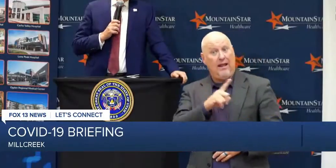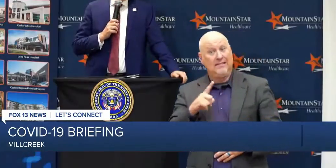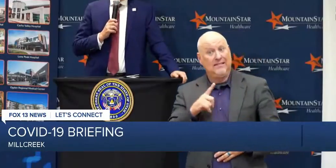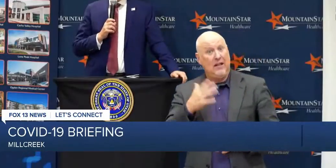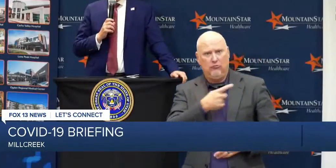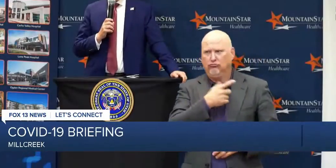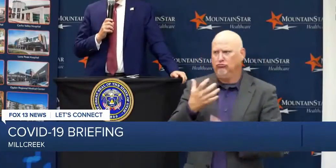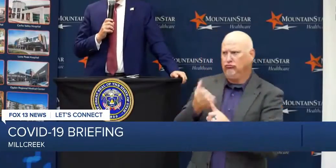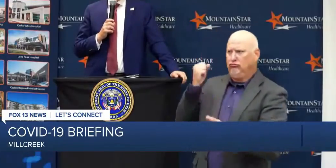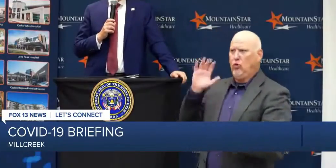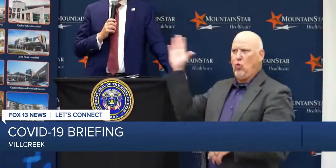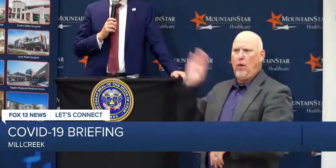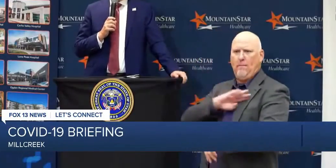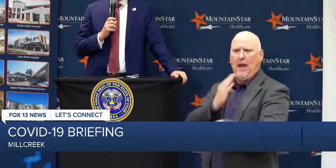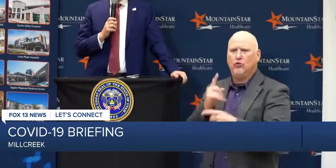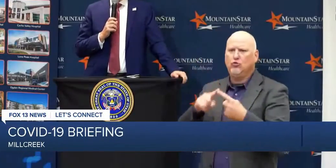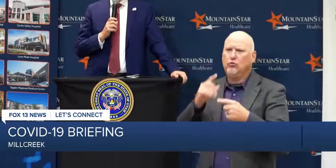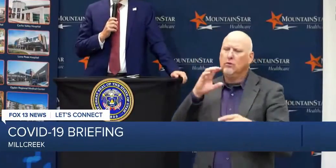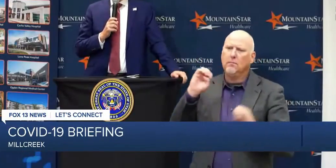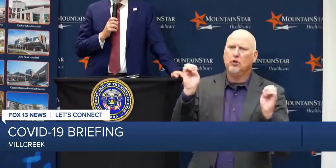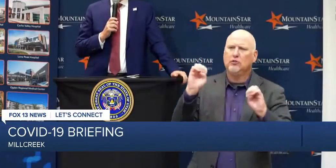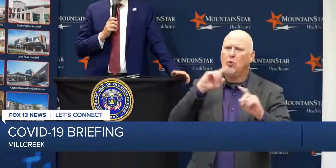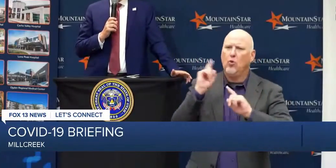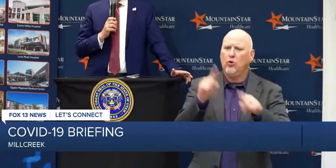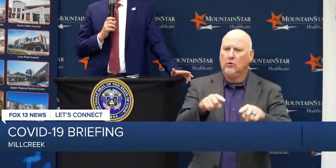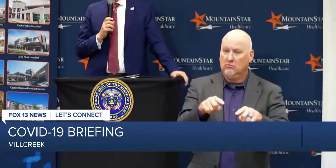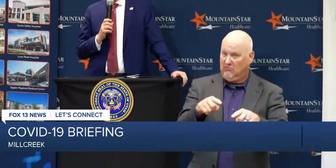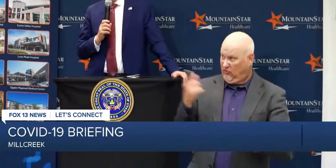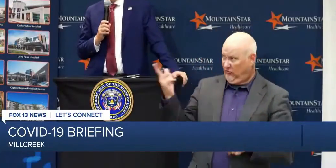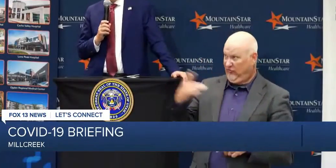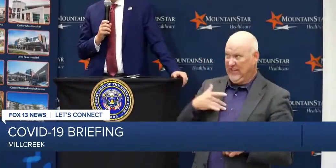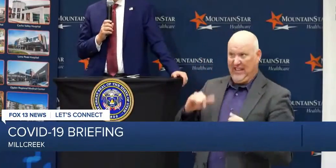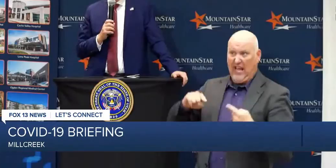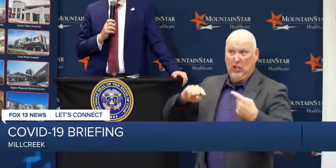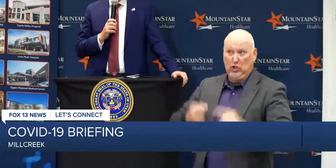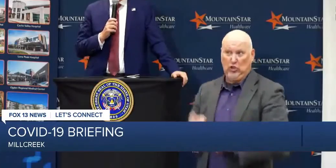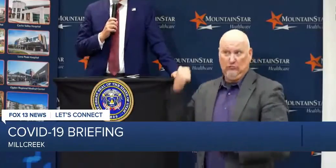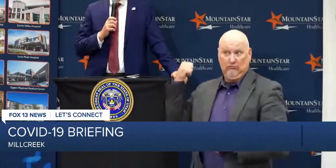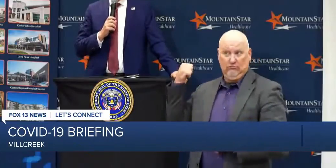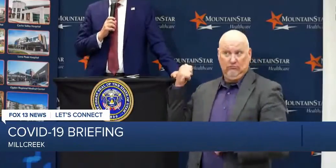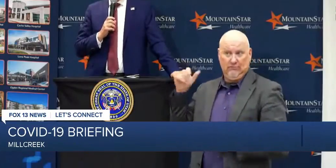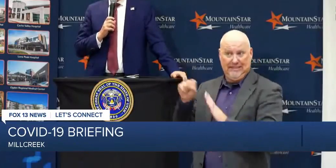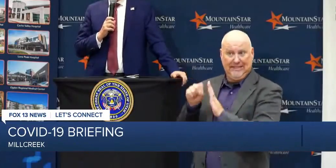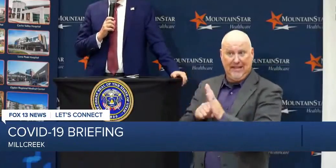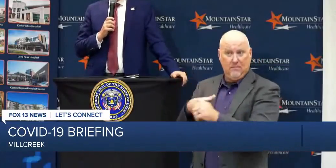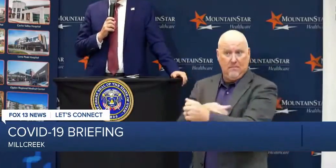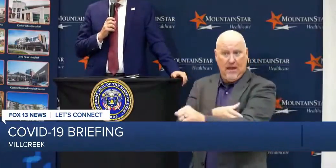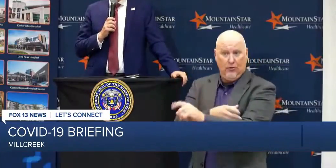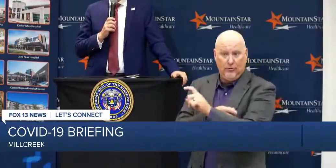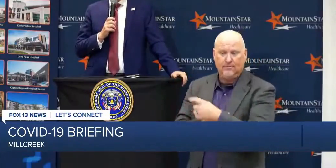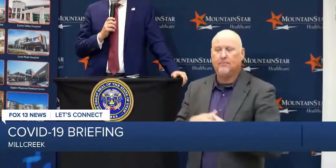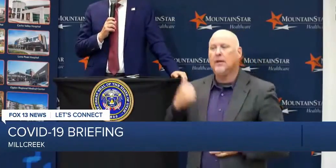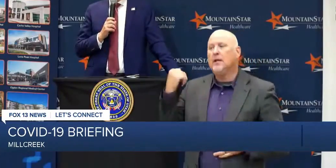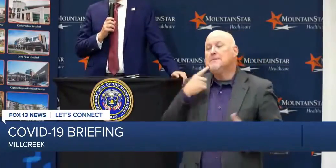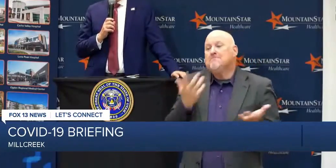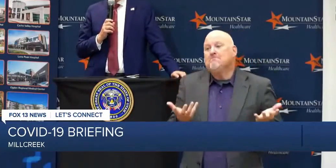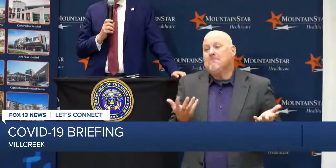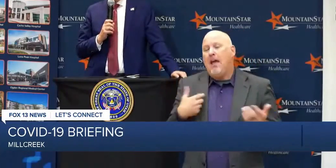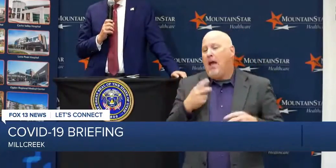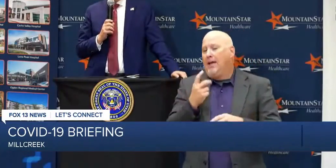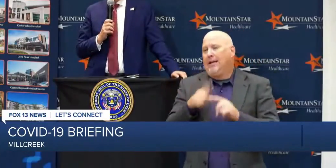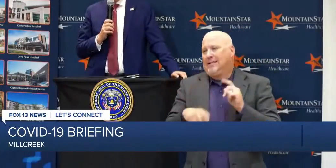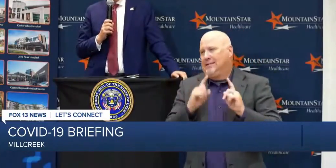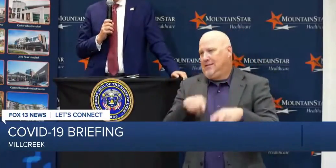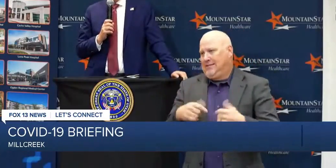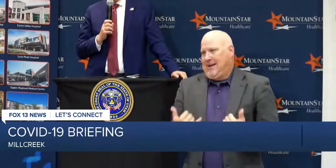Sure. Yeah, we don't have a lot of SIGs. Look, I don't know, Brian. I appreciate it's great